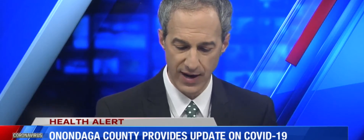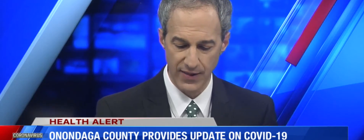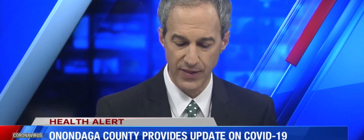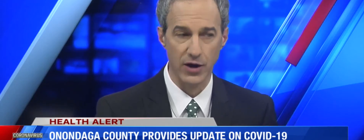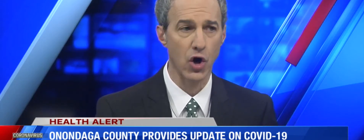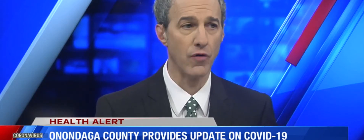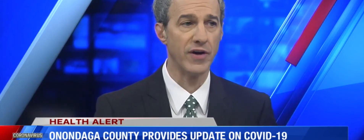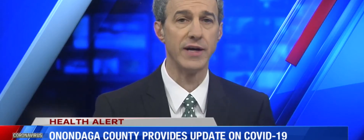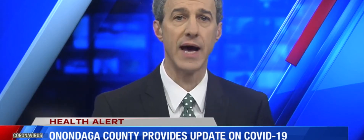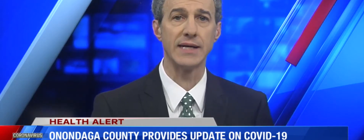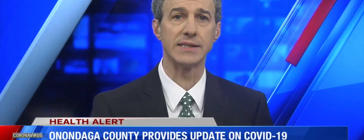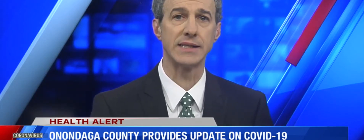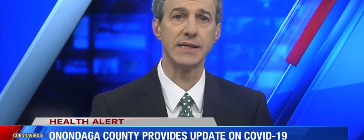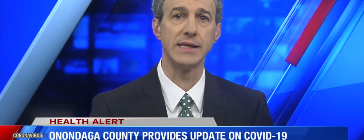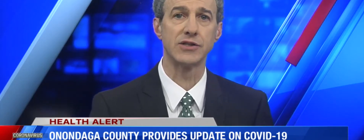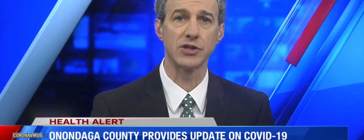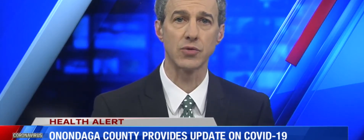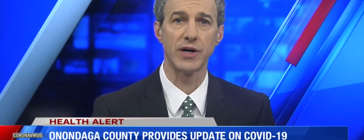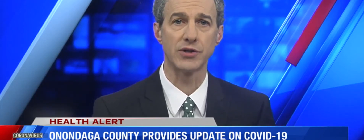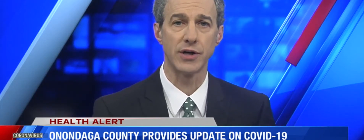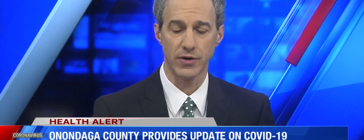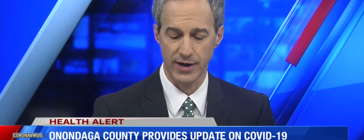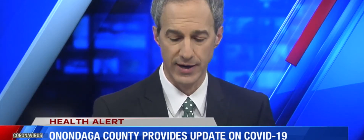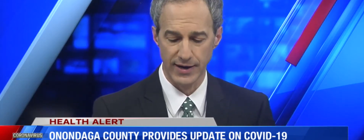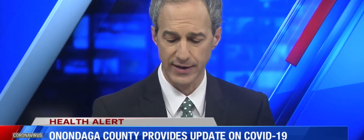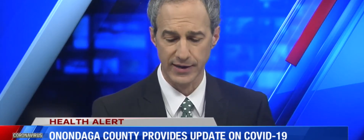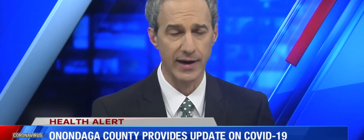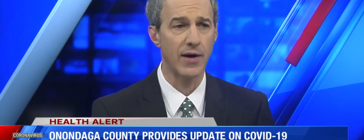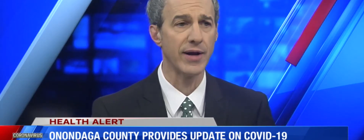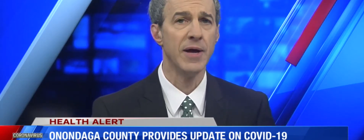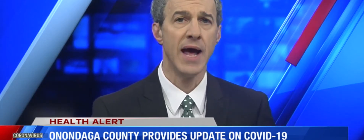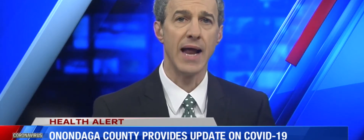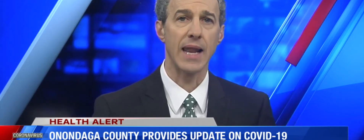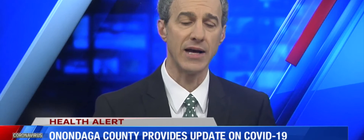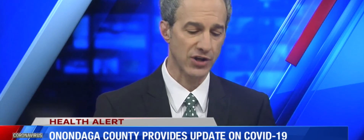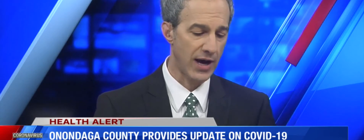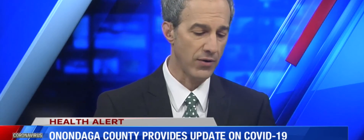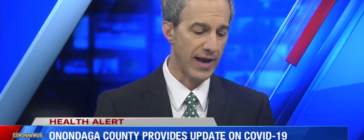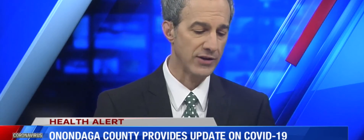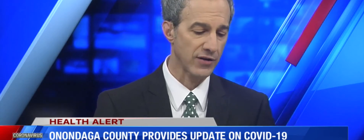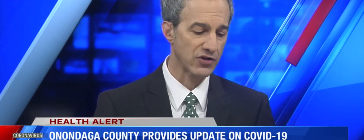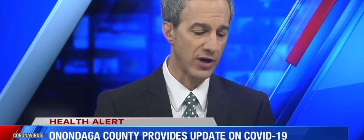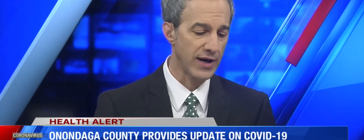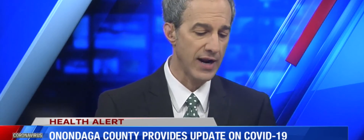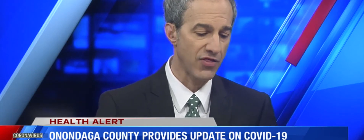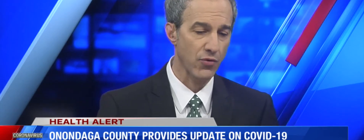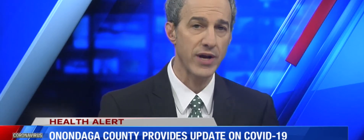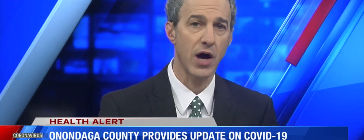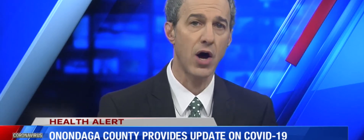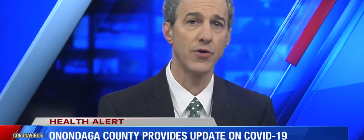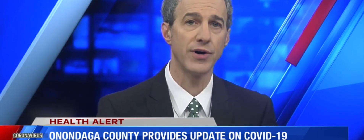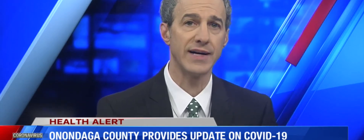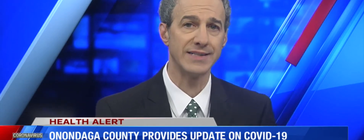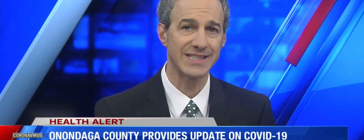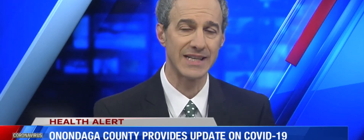briefing on the COVID-19 situation here in Onondaga County. At last count, as of Sunday,